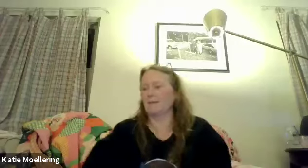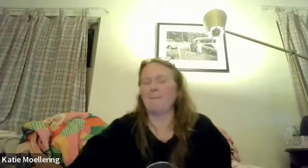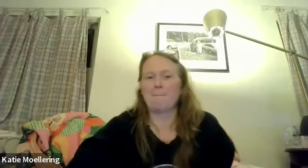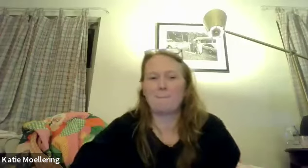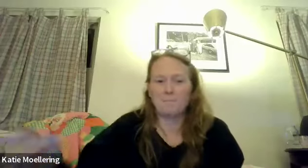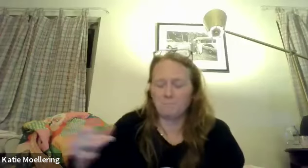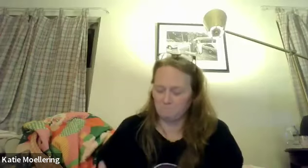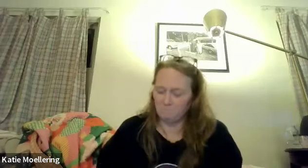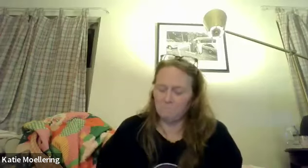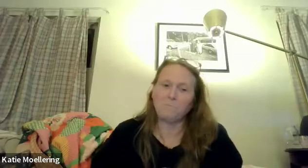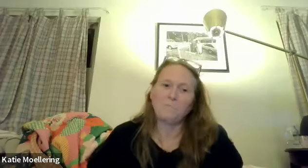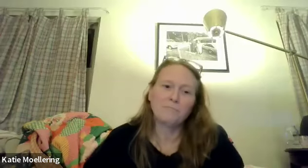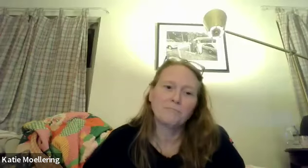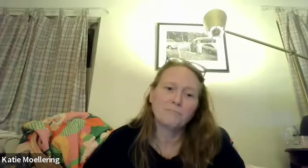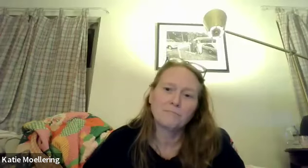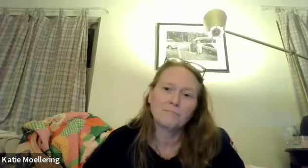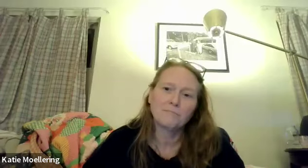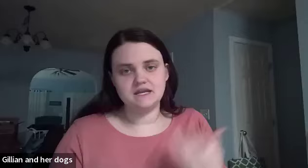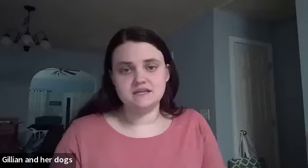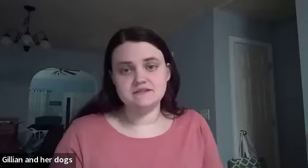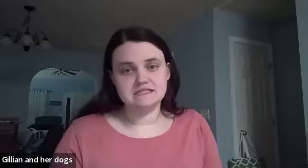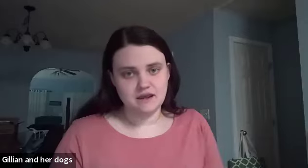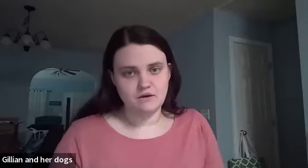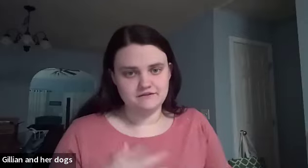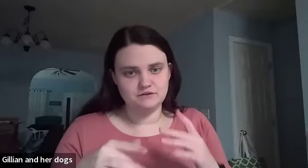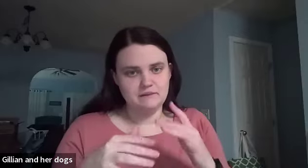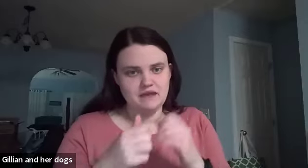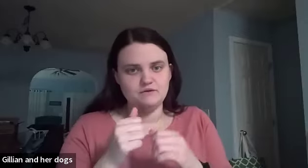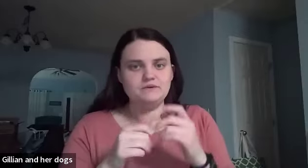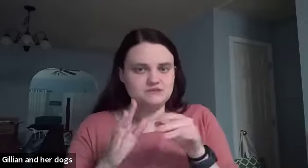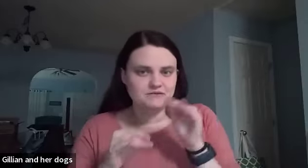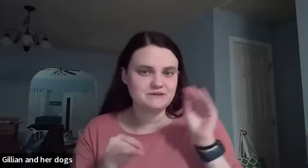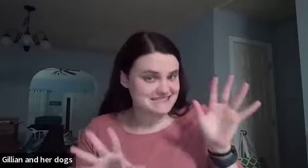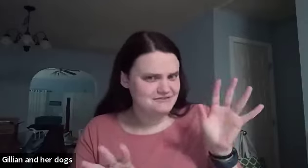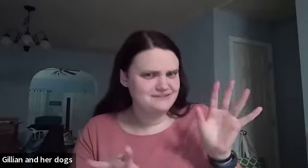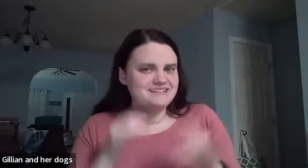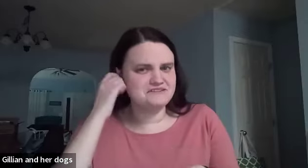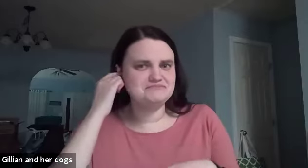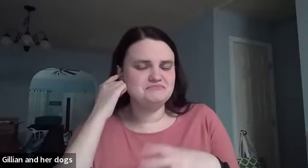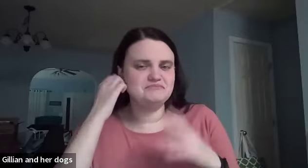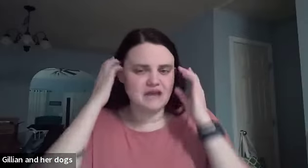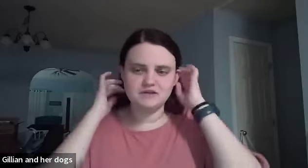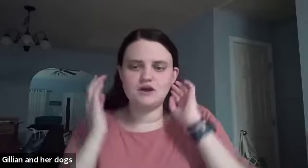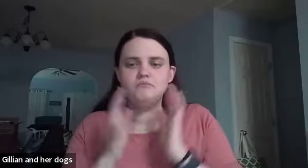okay. typically. But sometimes it's funny, I'm saying this now after like most everyone has left because it's time to go.